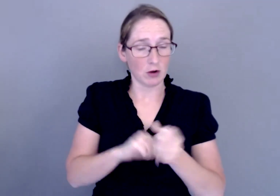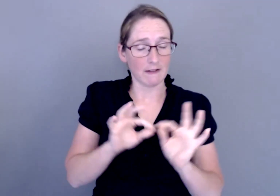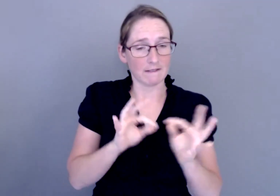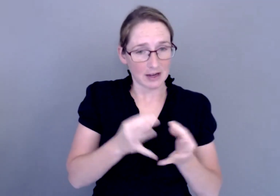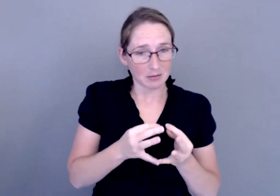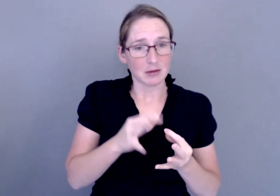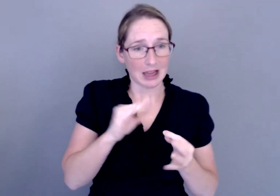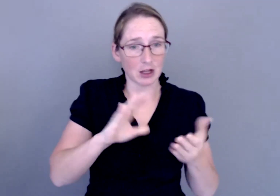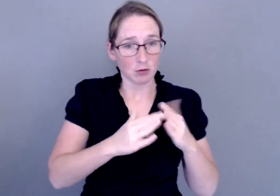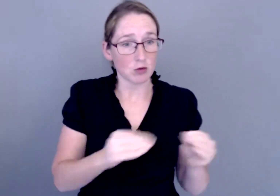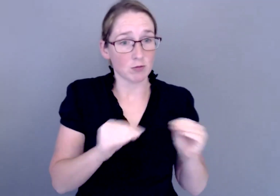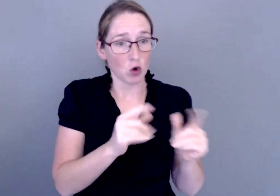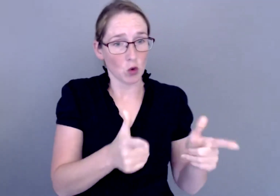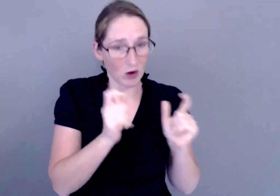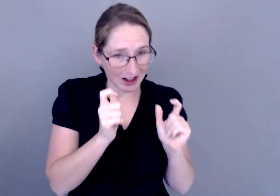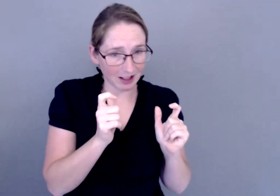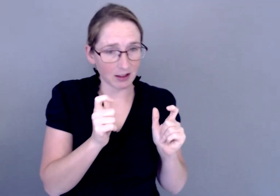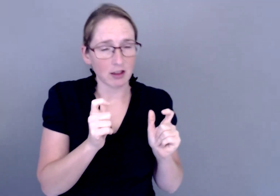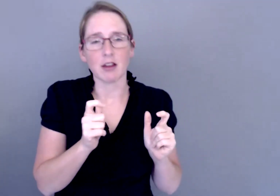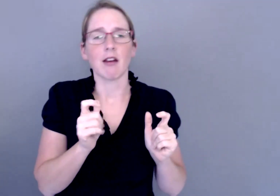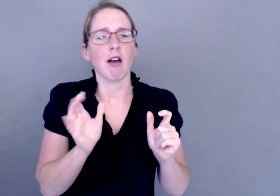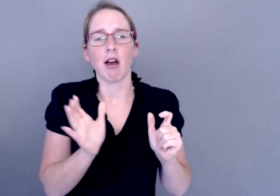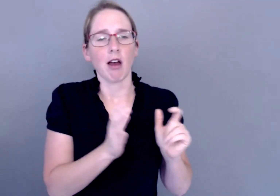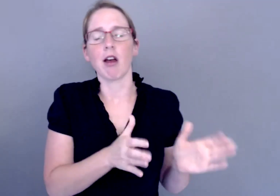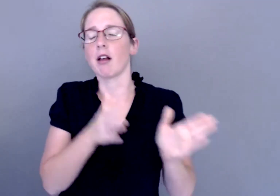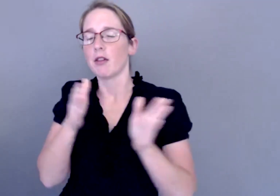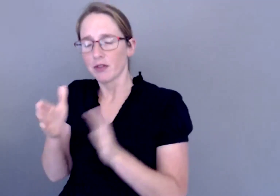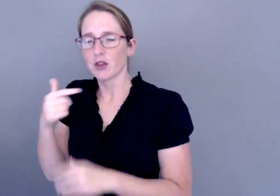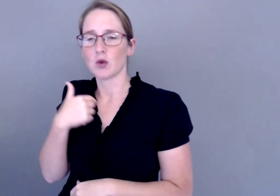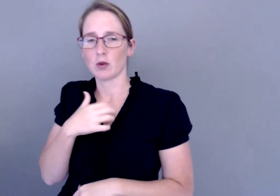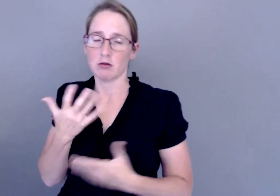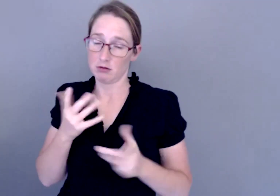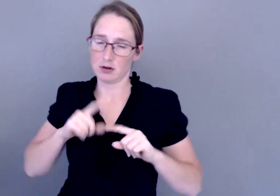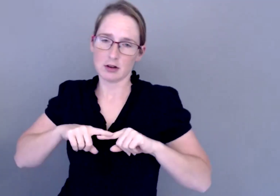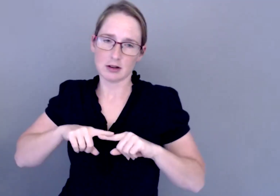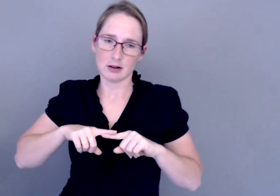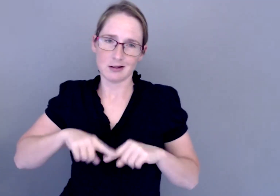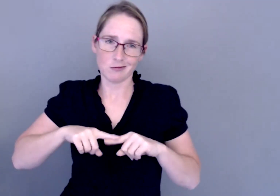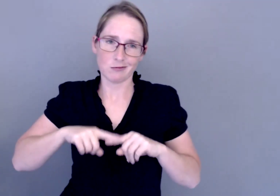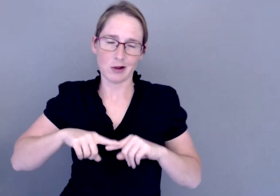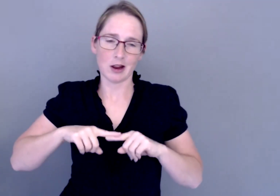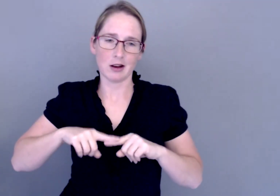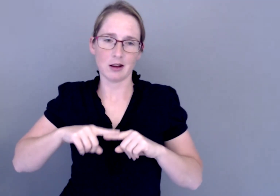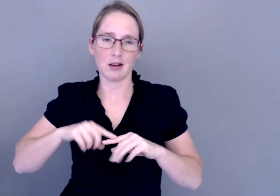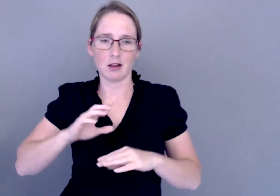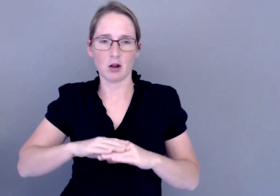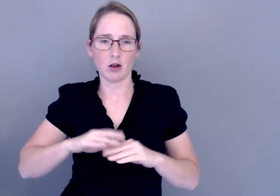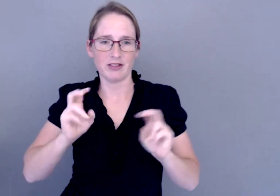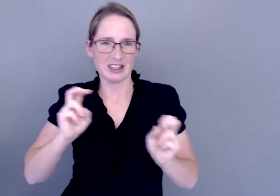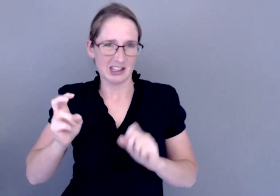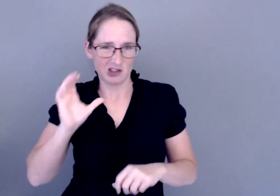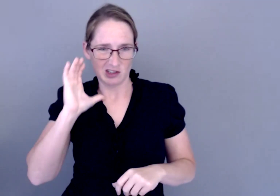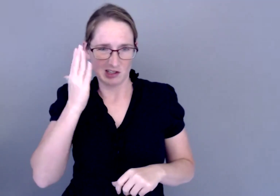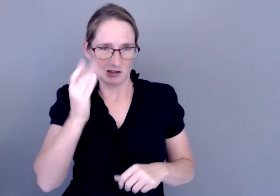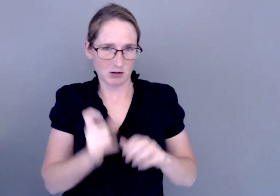and communities quicker, we would, depending upon where the issues seem to